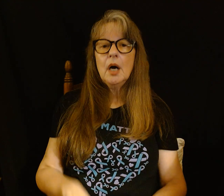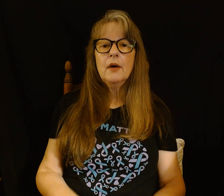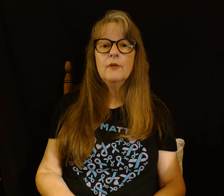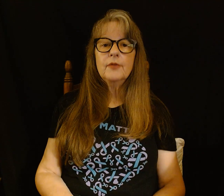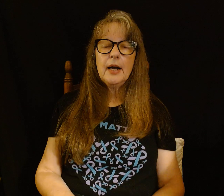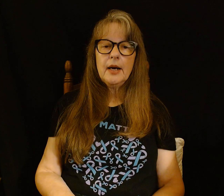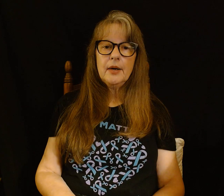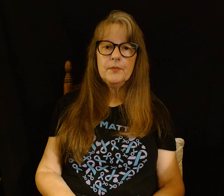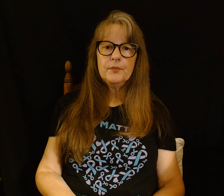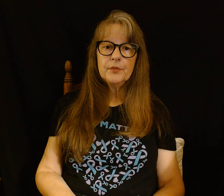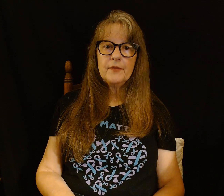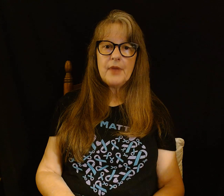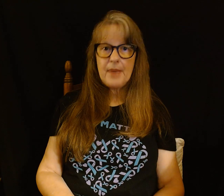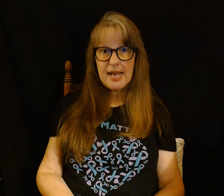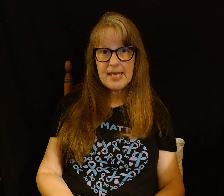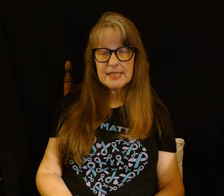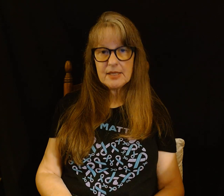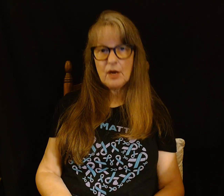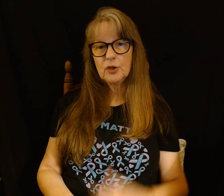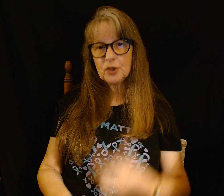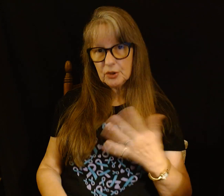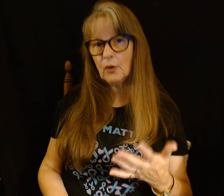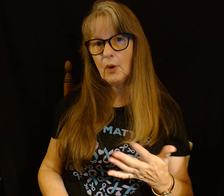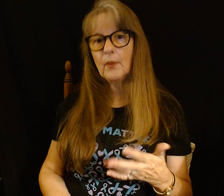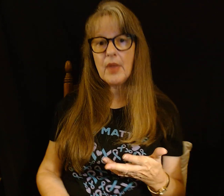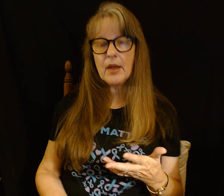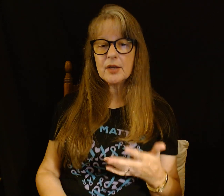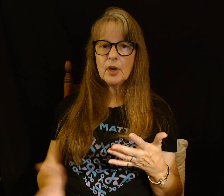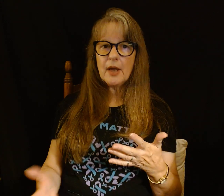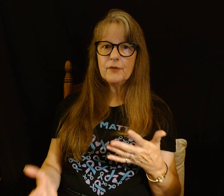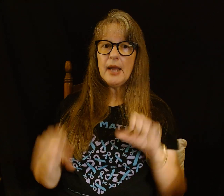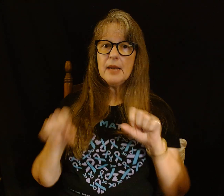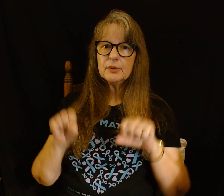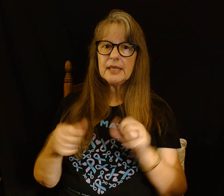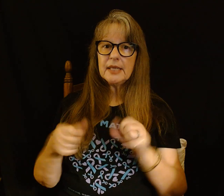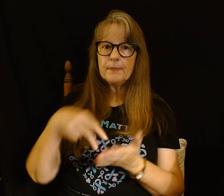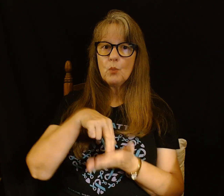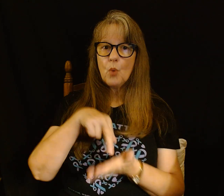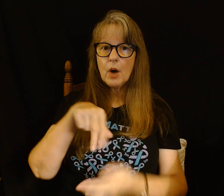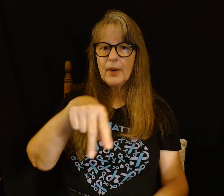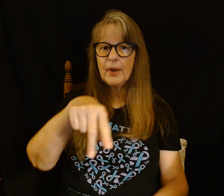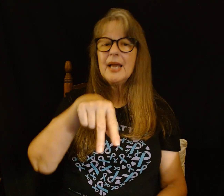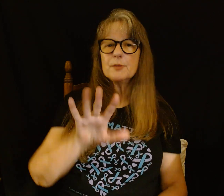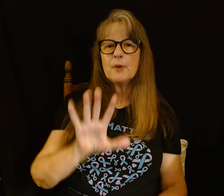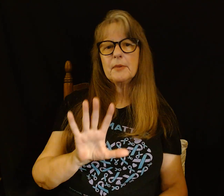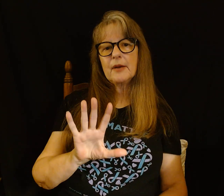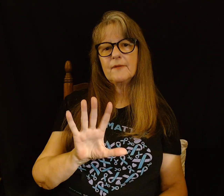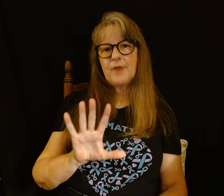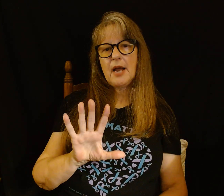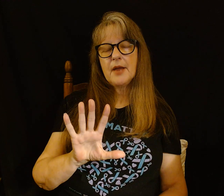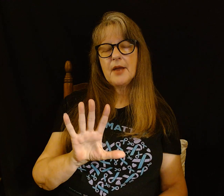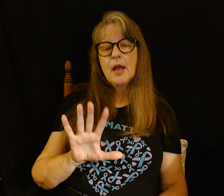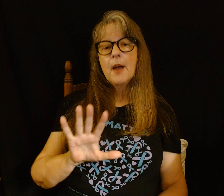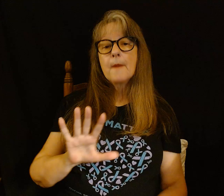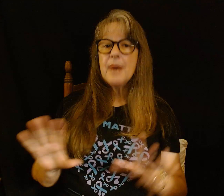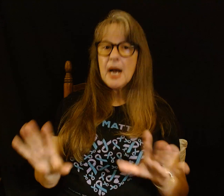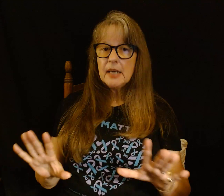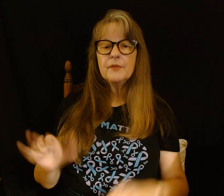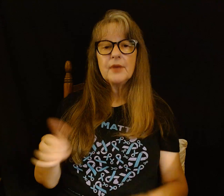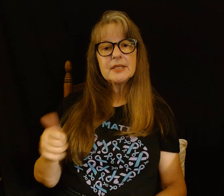of that pain, or around that, because if they're able to get up and walk around, it's probably about a 5. But if they say a